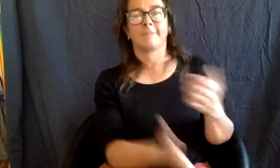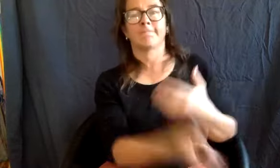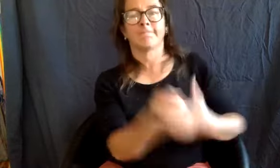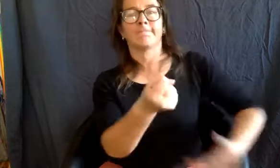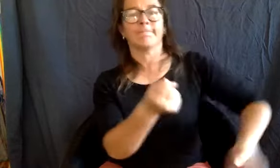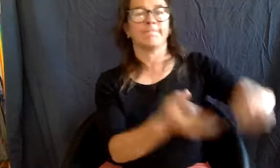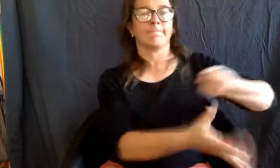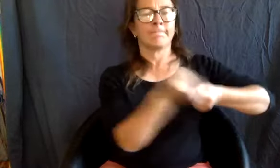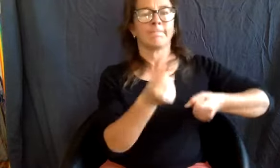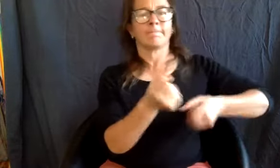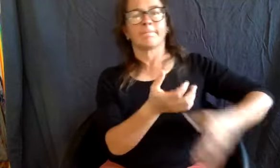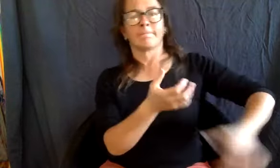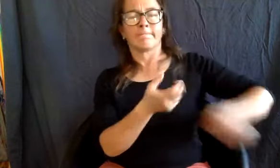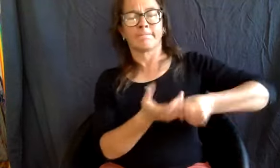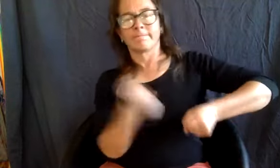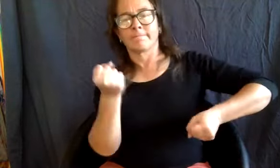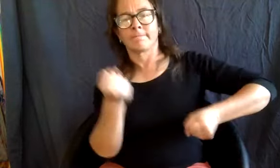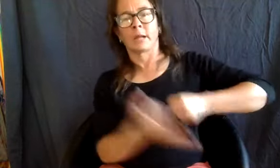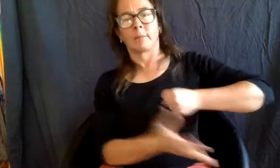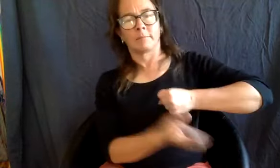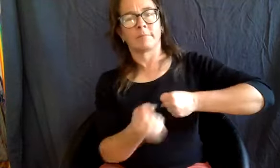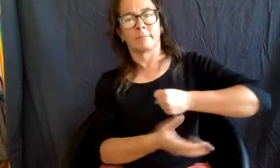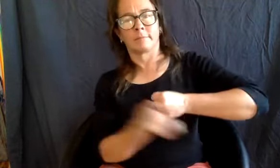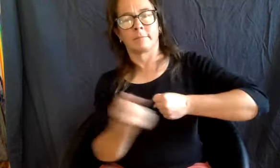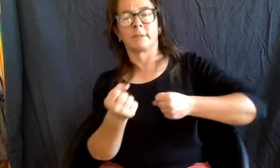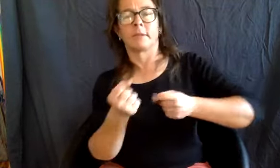what my feelings were at the time. And